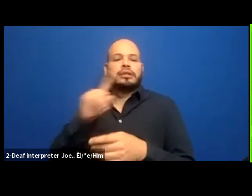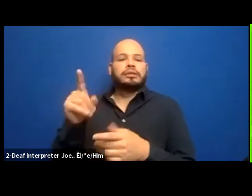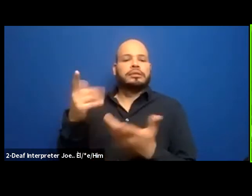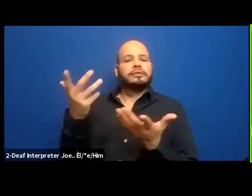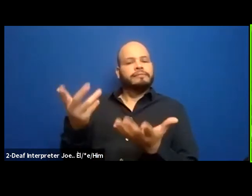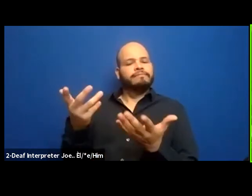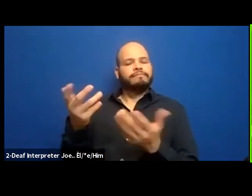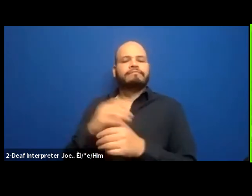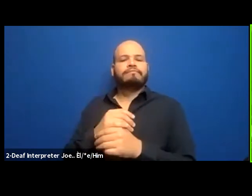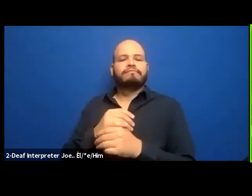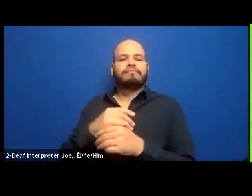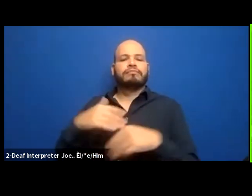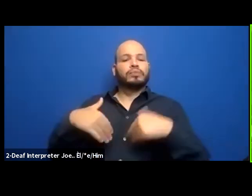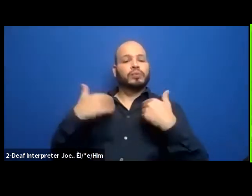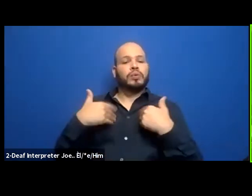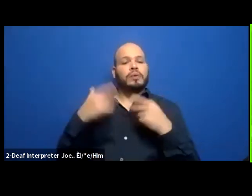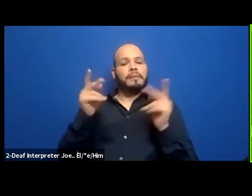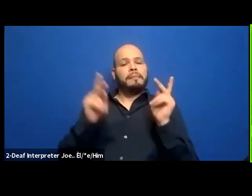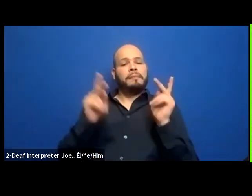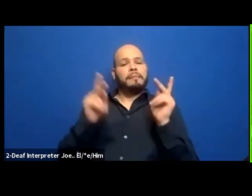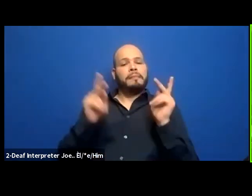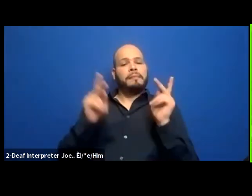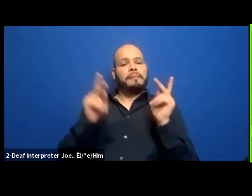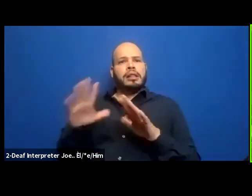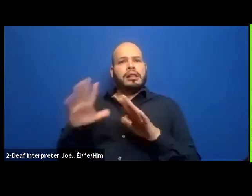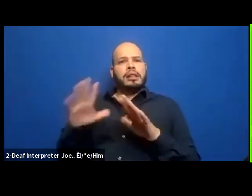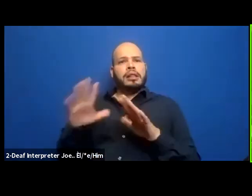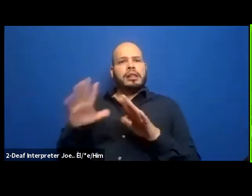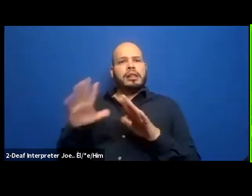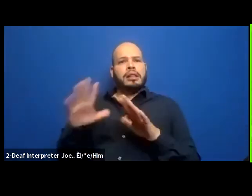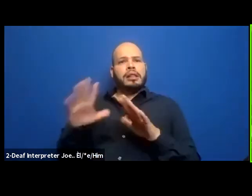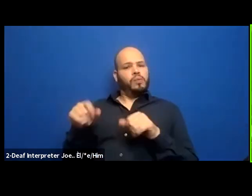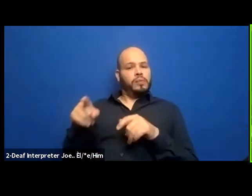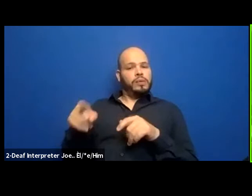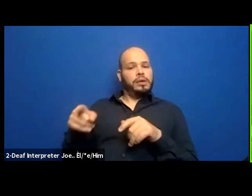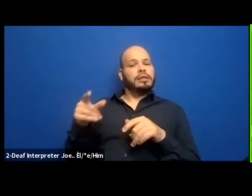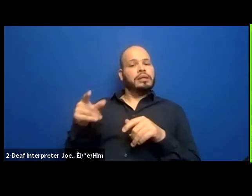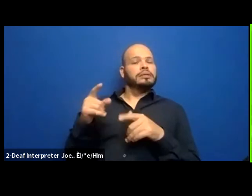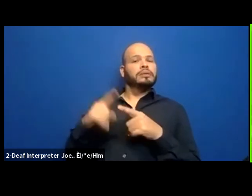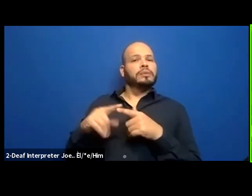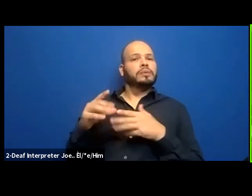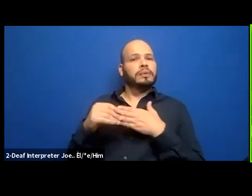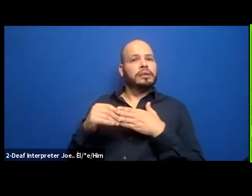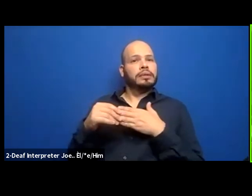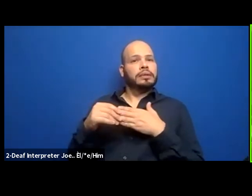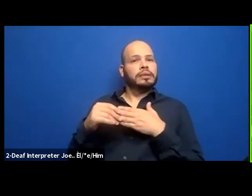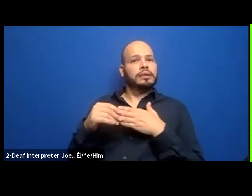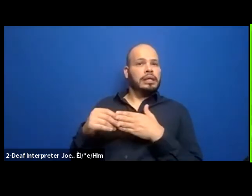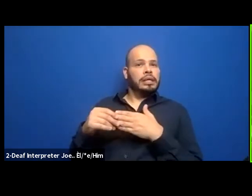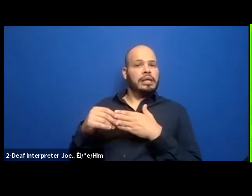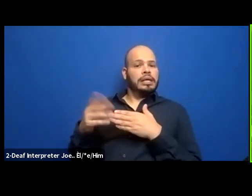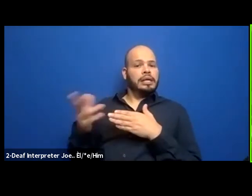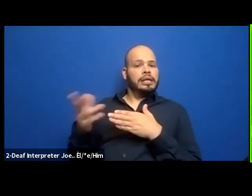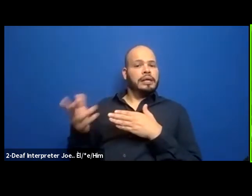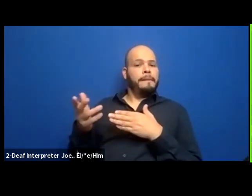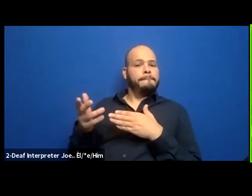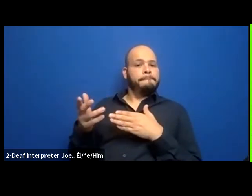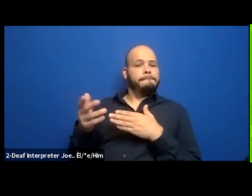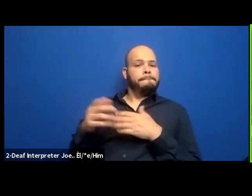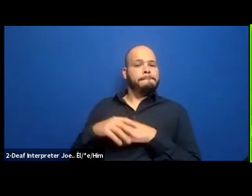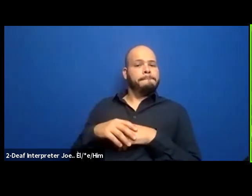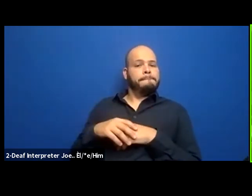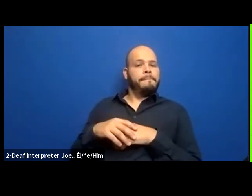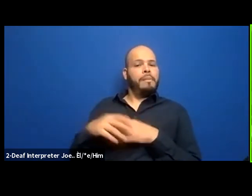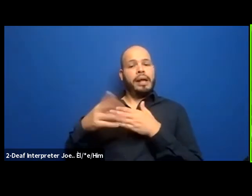when guided by their elders and their comrades, have the ability of